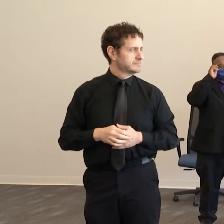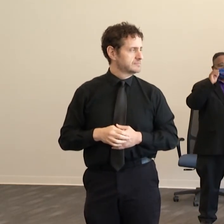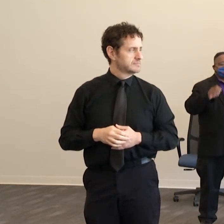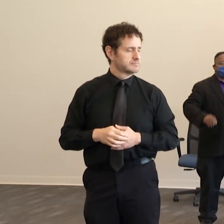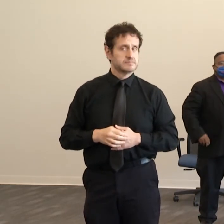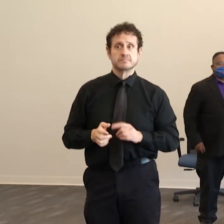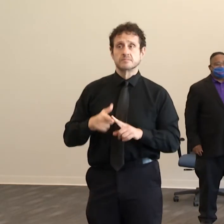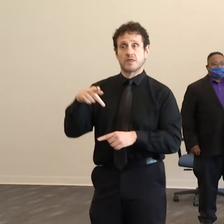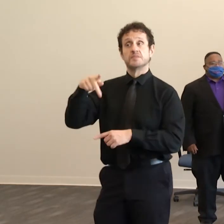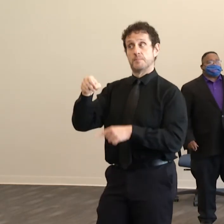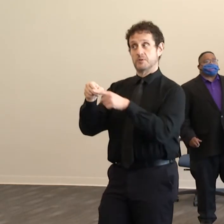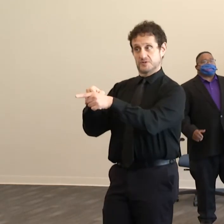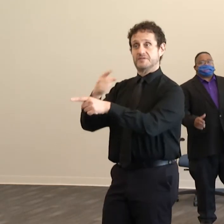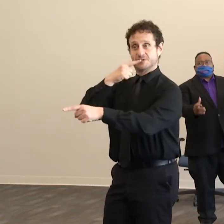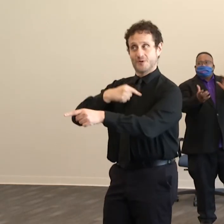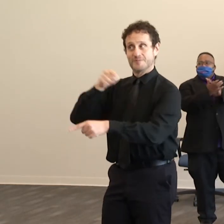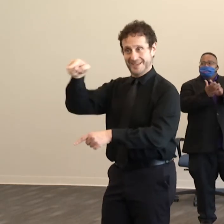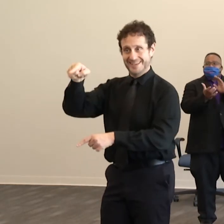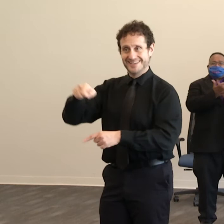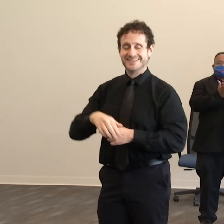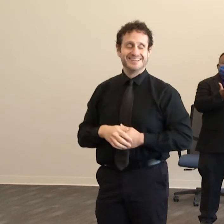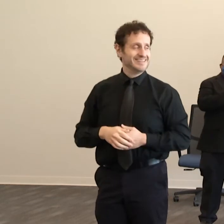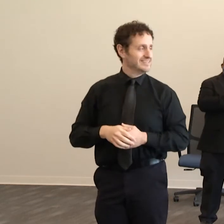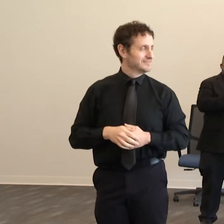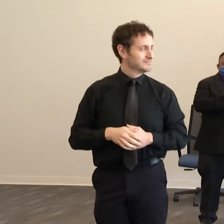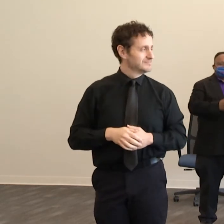From the post office.